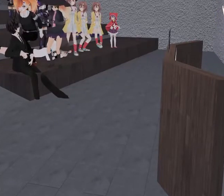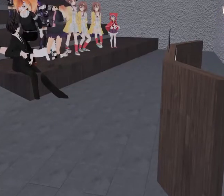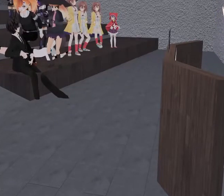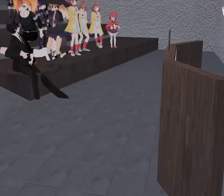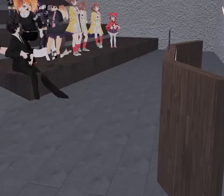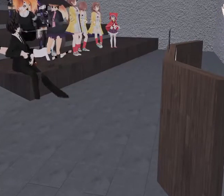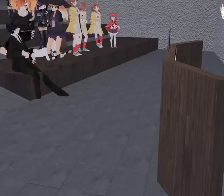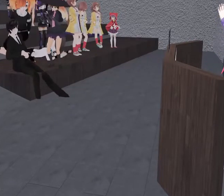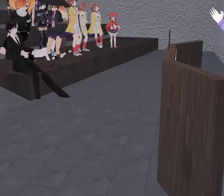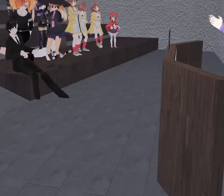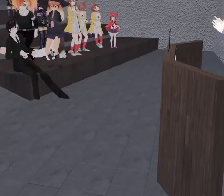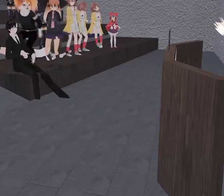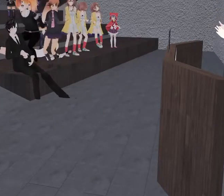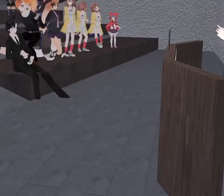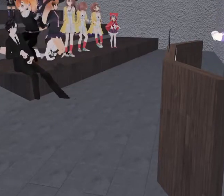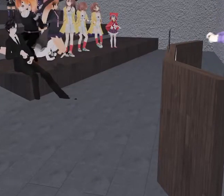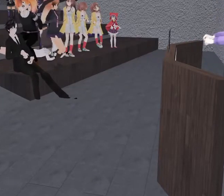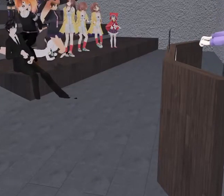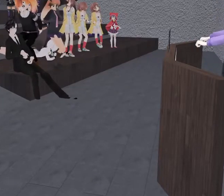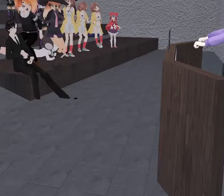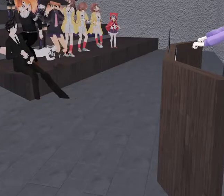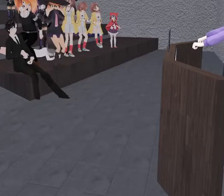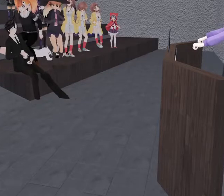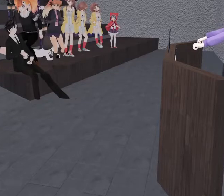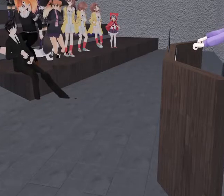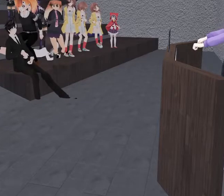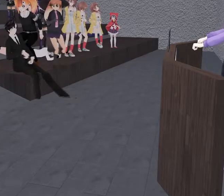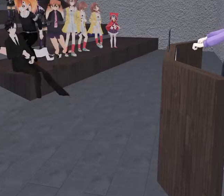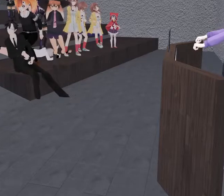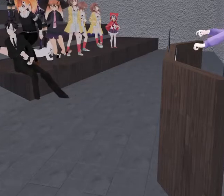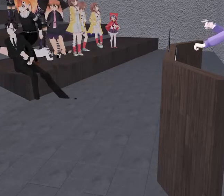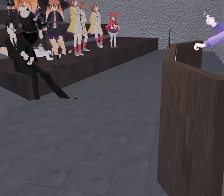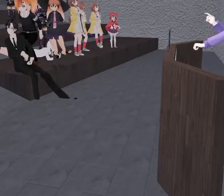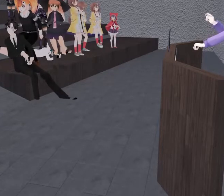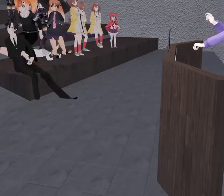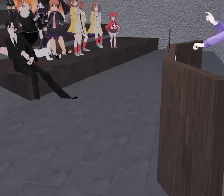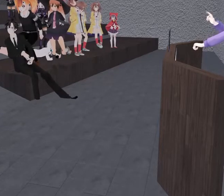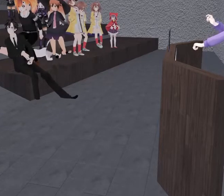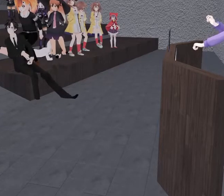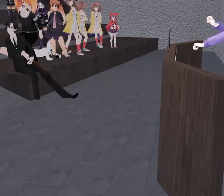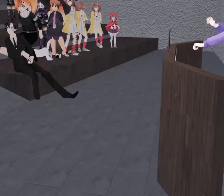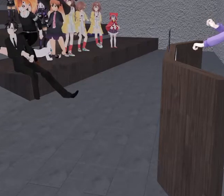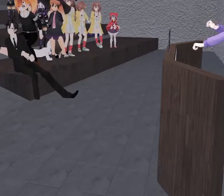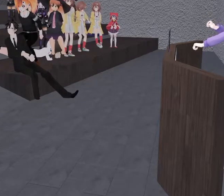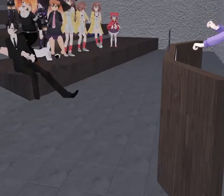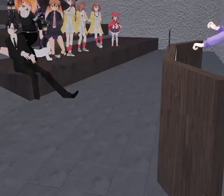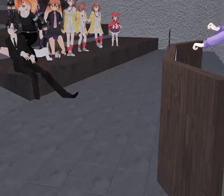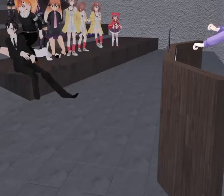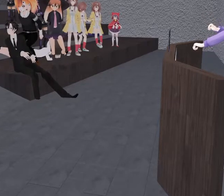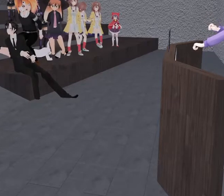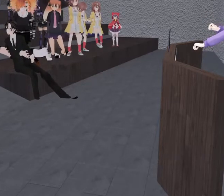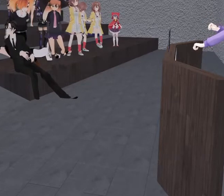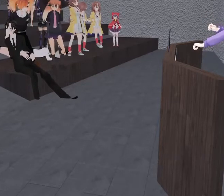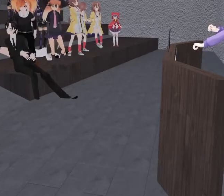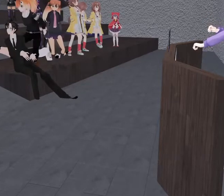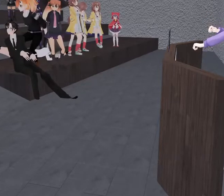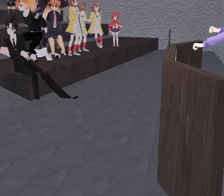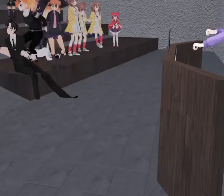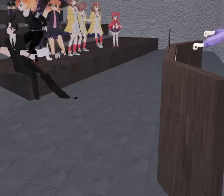when you're in the workforce, is there anything that maybe you should specially do for deaf and hard of hearing people that come into your workplace? Like any different way that